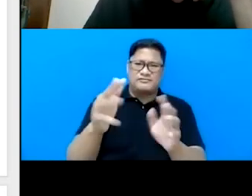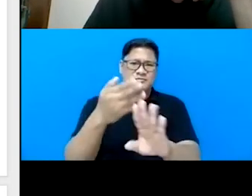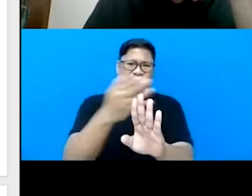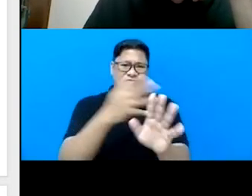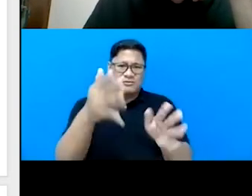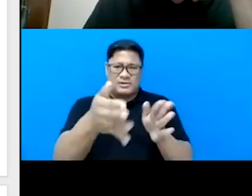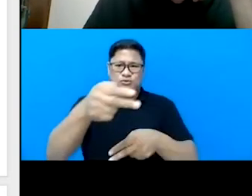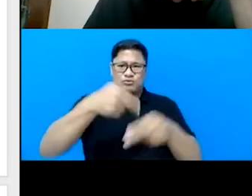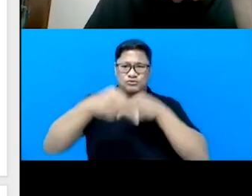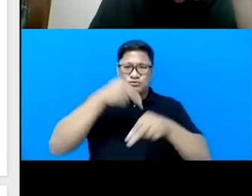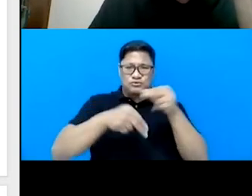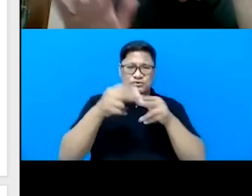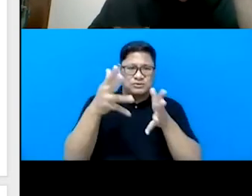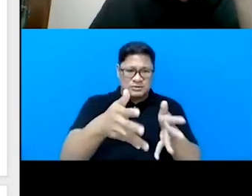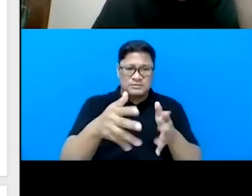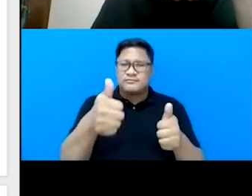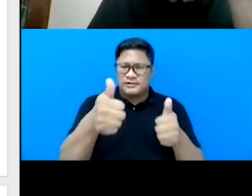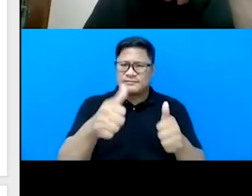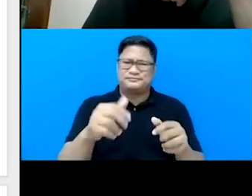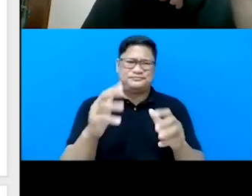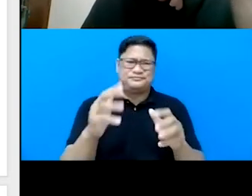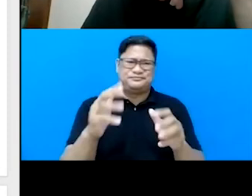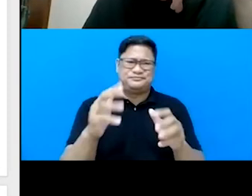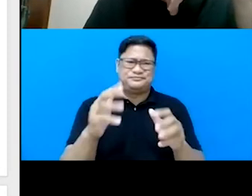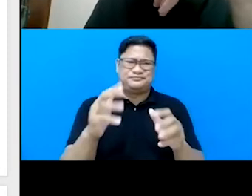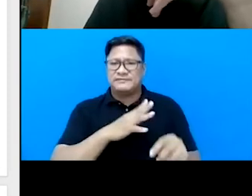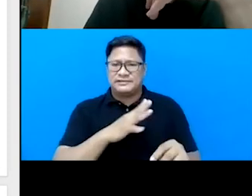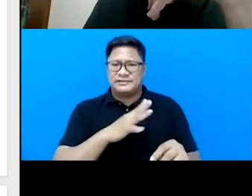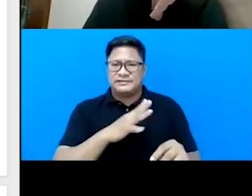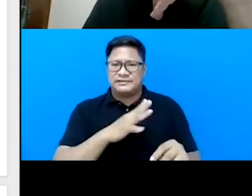back. Yes, just leave it that way. That's fine.